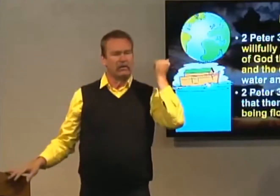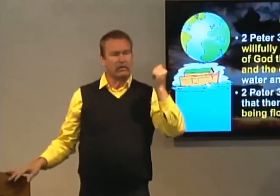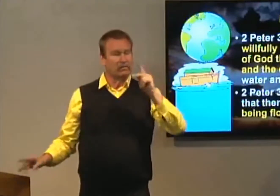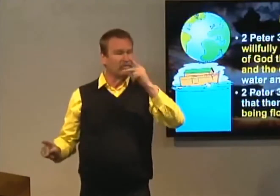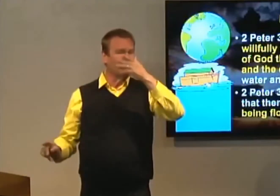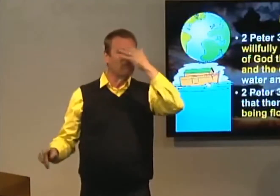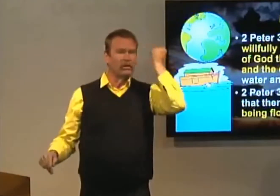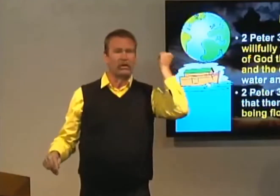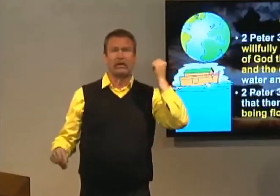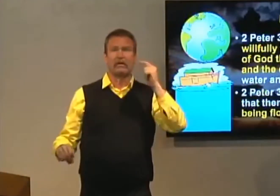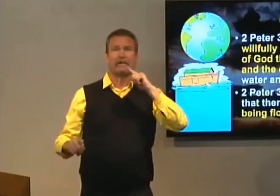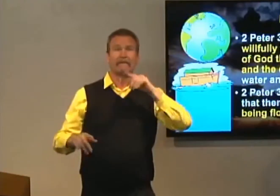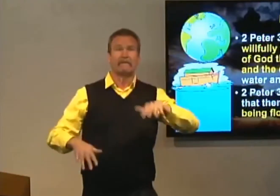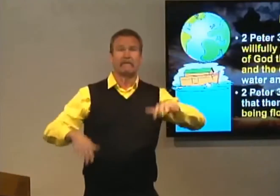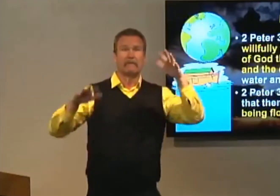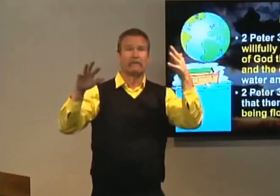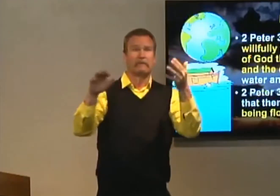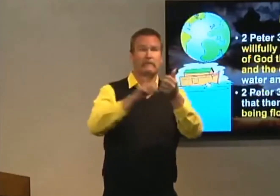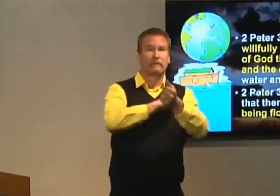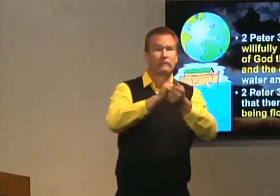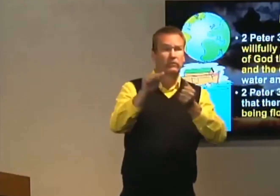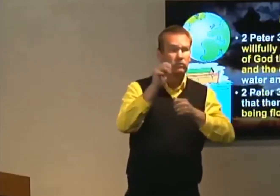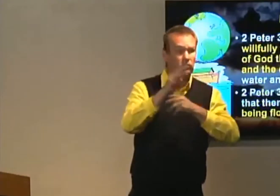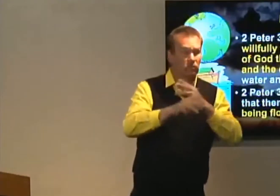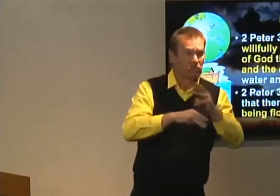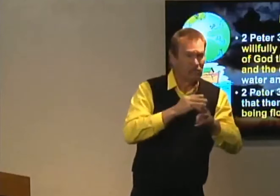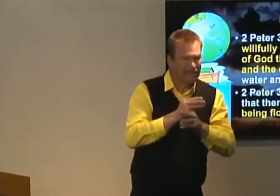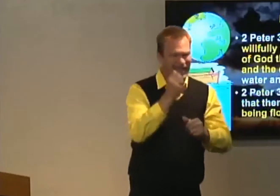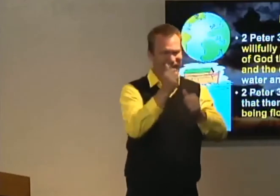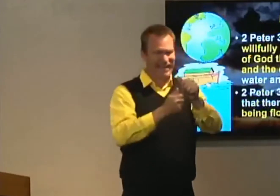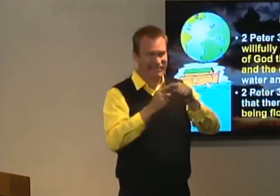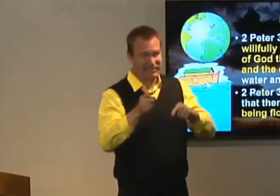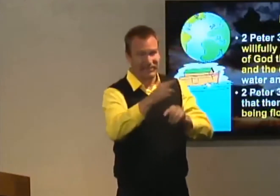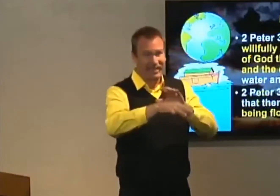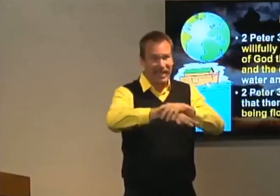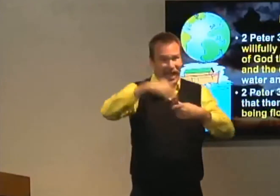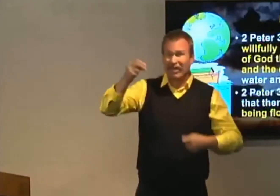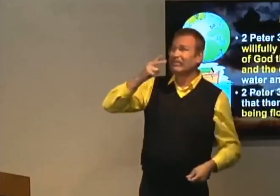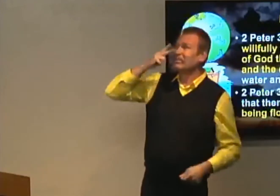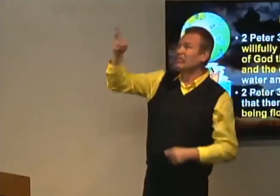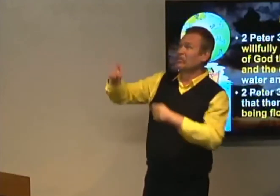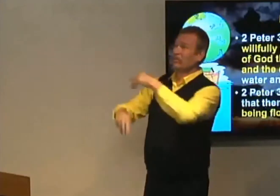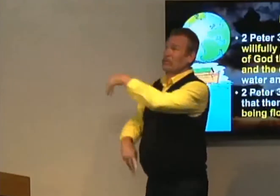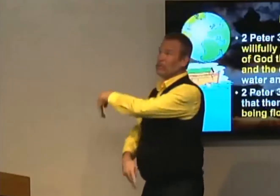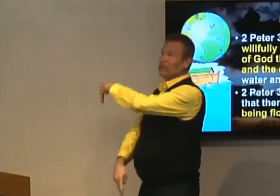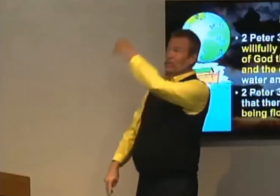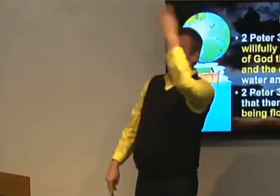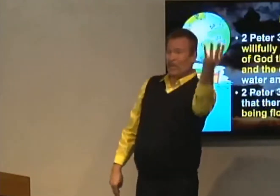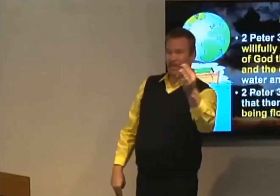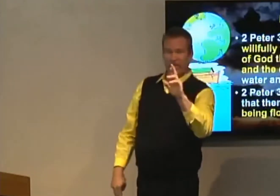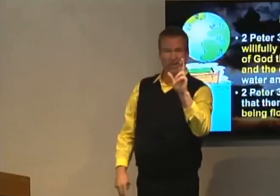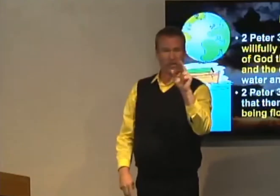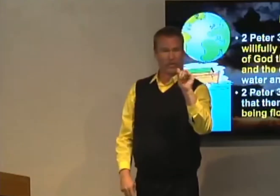In the beginning, God created the heavens and the earth, and sometimes people forget. God flooded the earth as judgment, and sometimes people